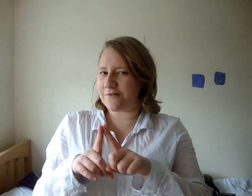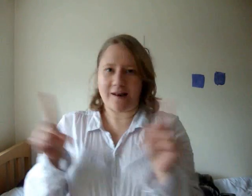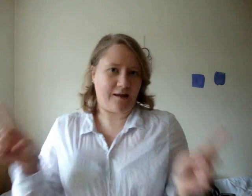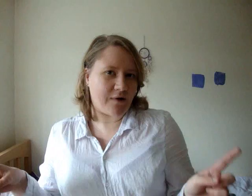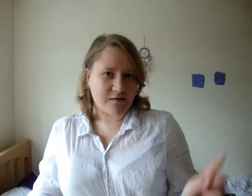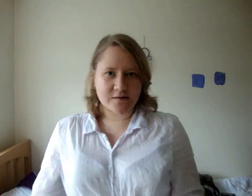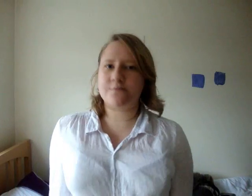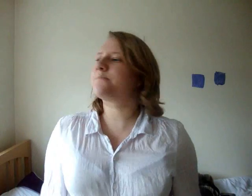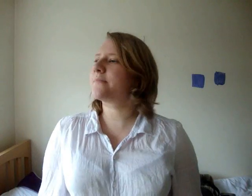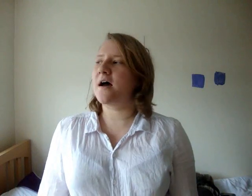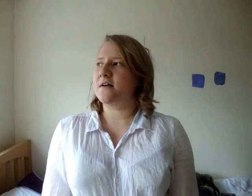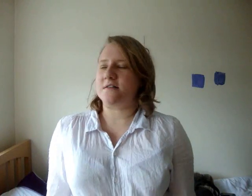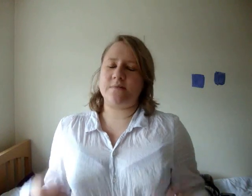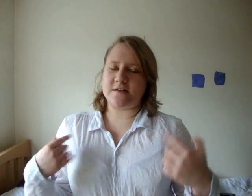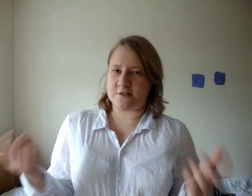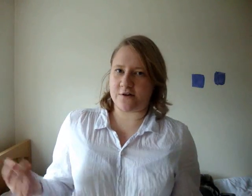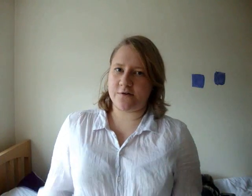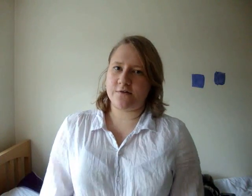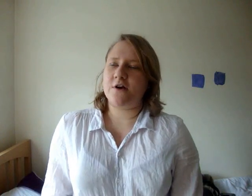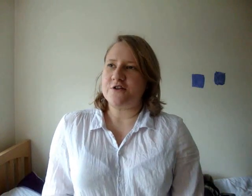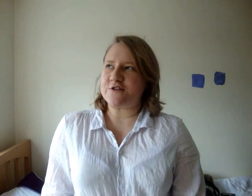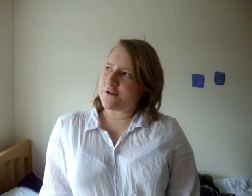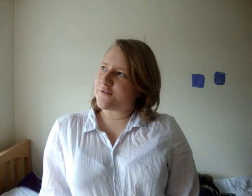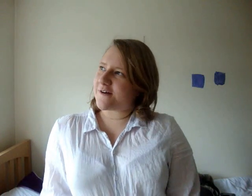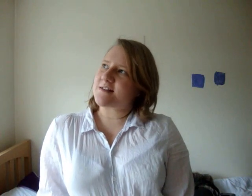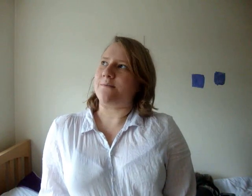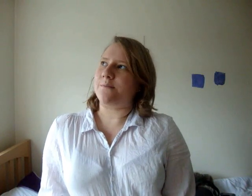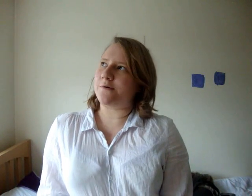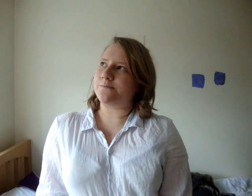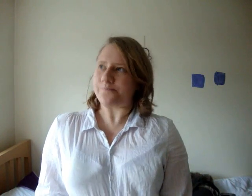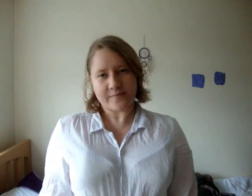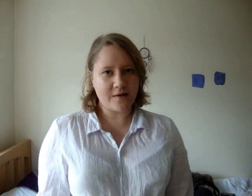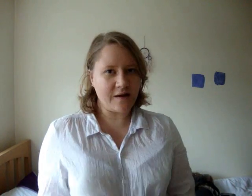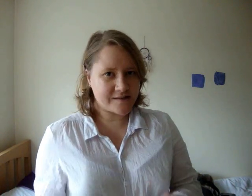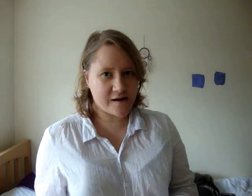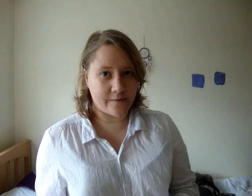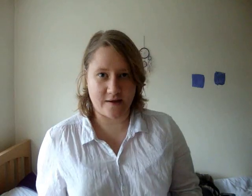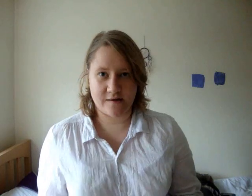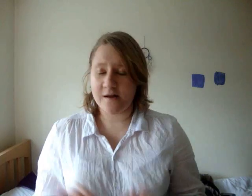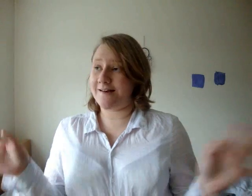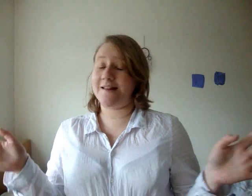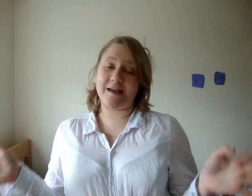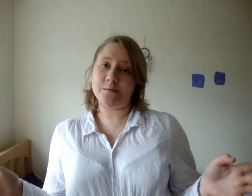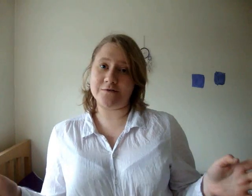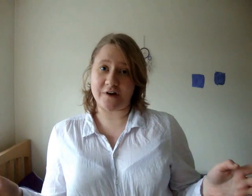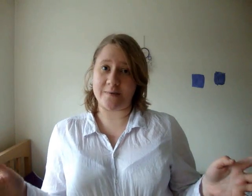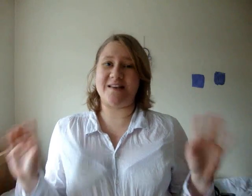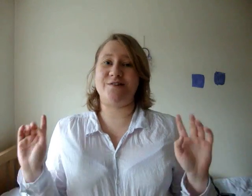have landmarks, some places don't. So for example, Derby. Now the animal of Derby is a